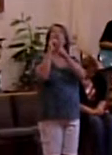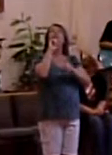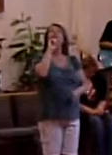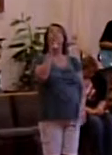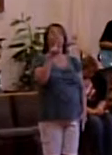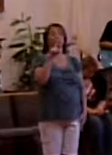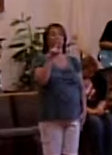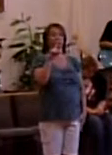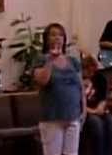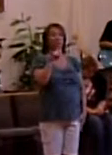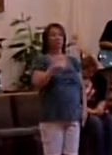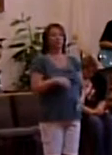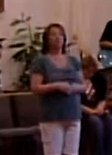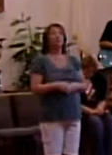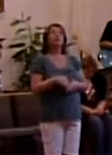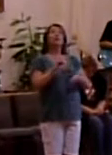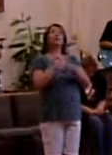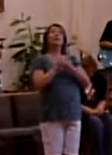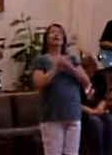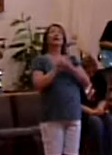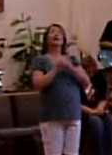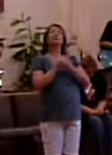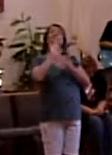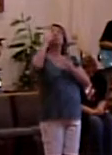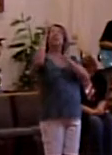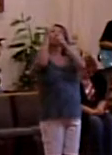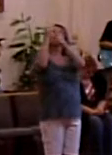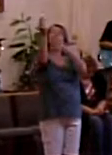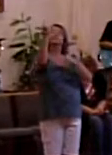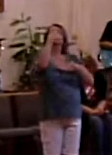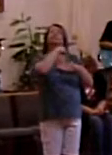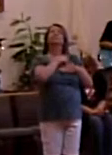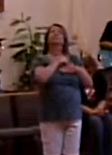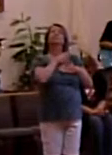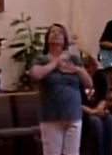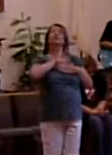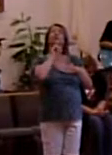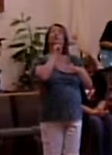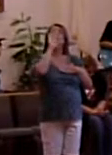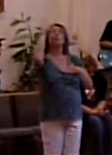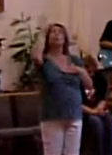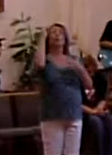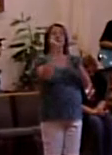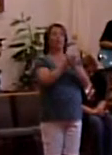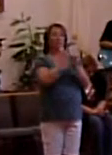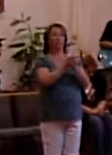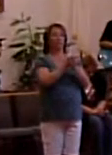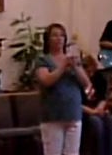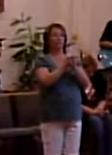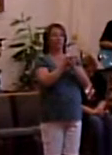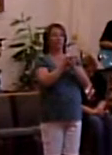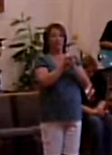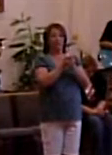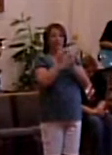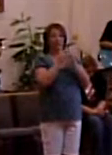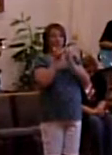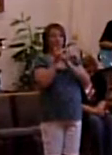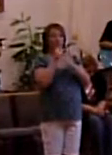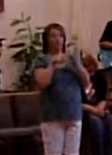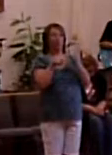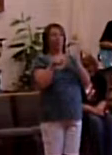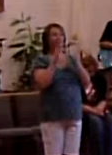to blaze that on our hearts, Lord, the truth of your gospel. Jesus, what he did,